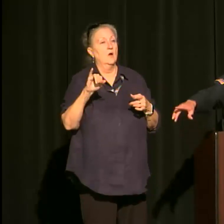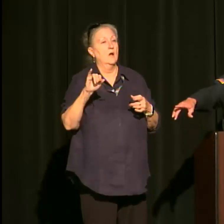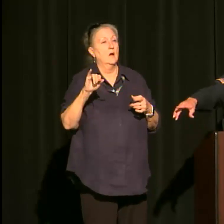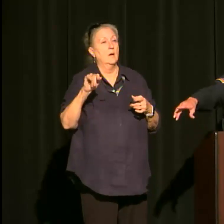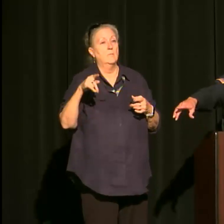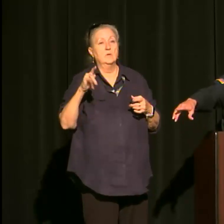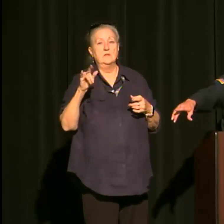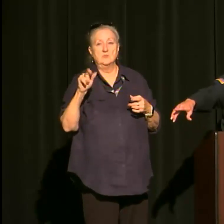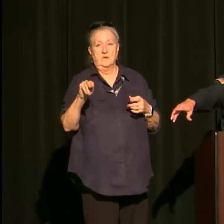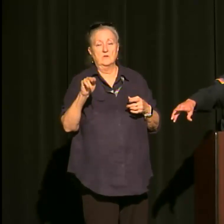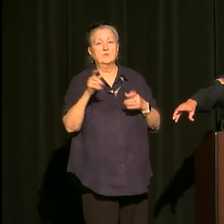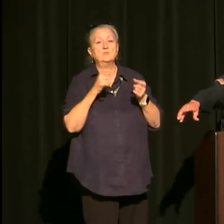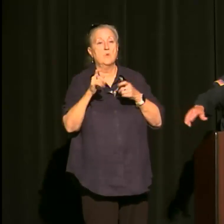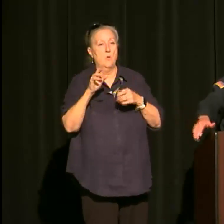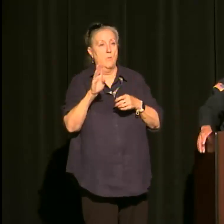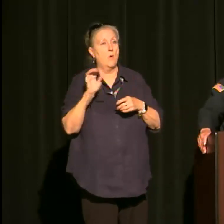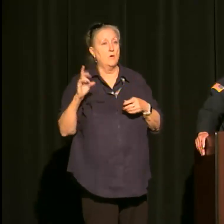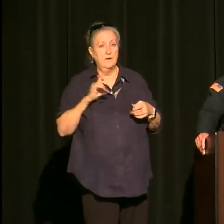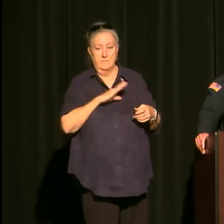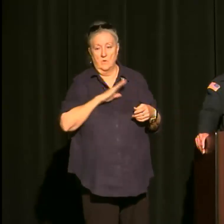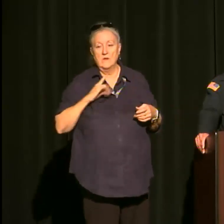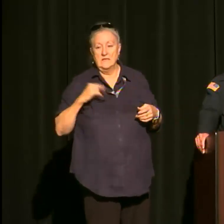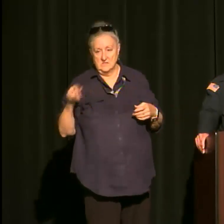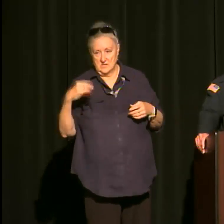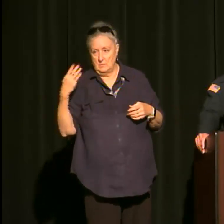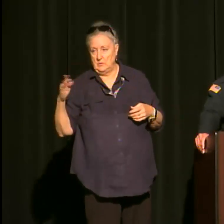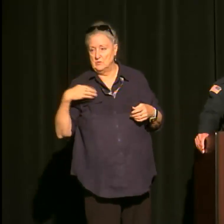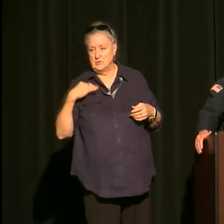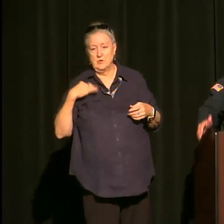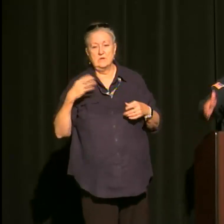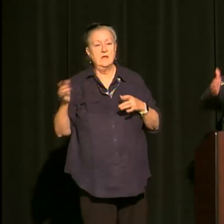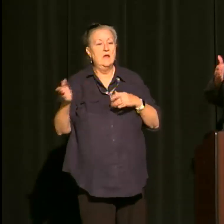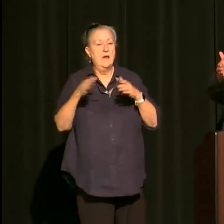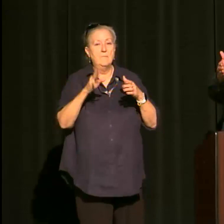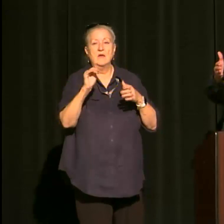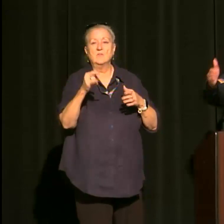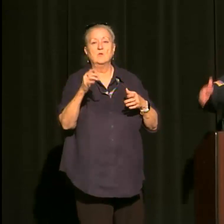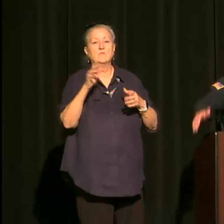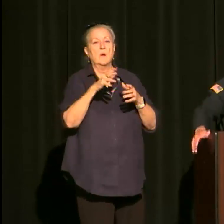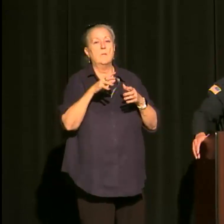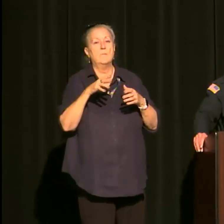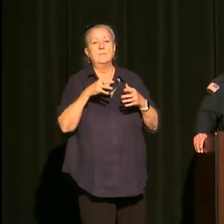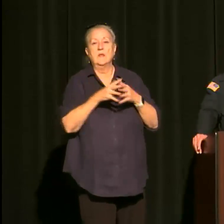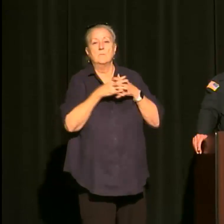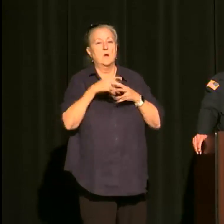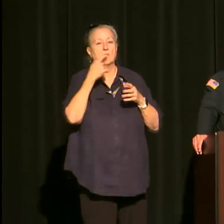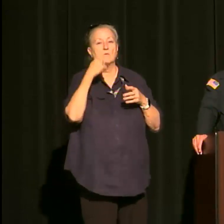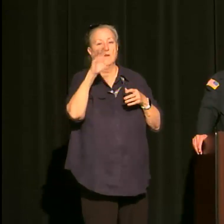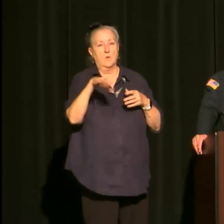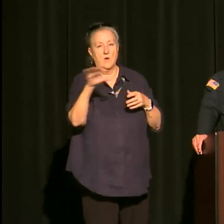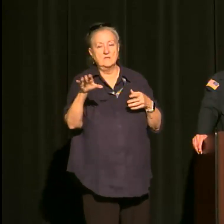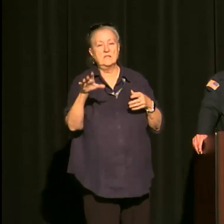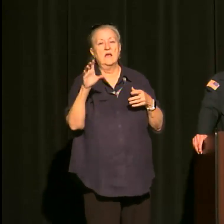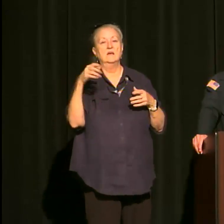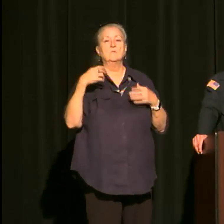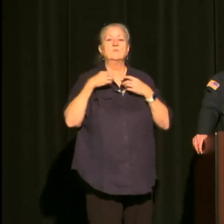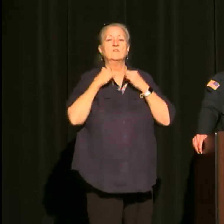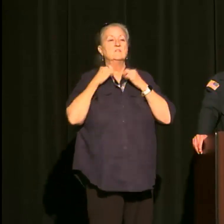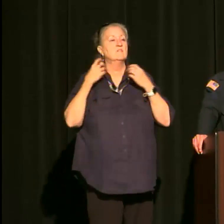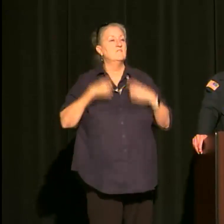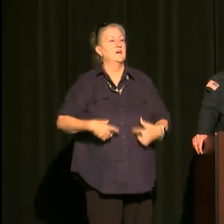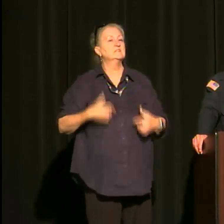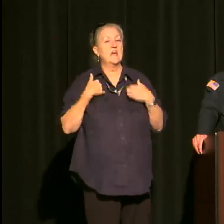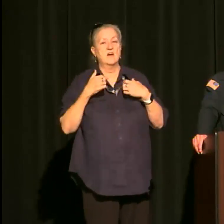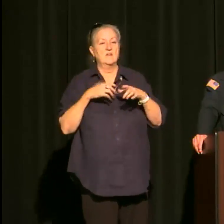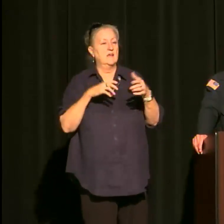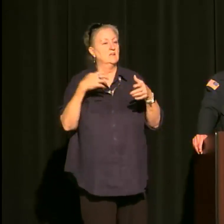sitting up here in the front row in a blue shirt. Matthew from the American Red Cross, he's in a Red Cross vest. And we have Chief Nielsen from